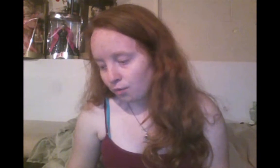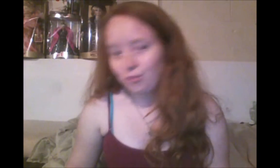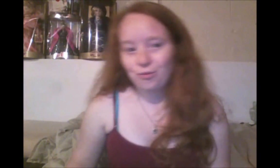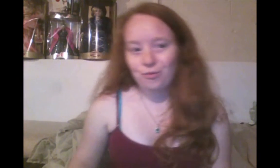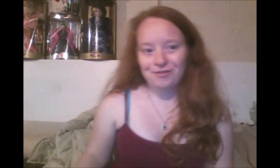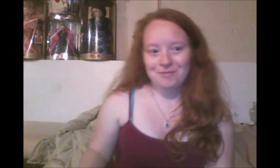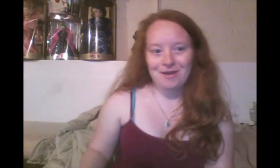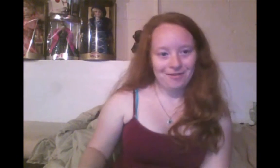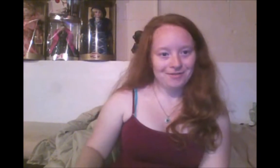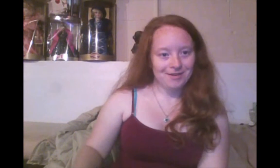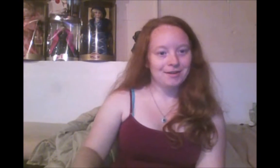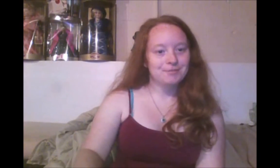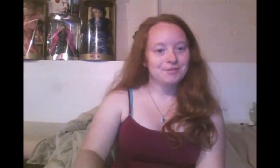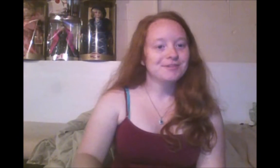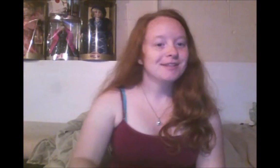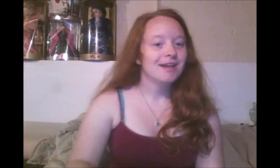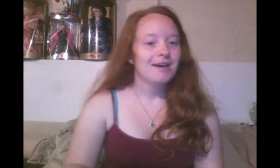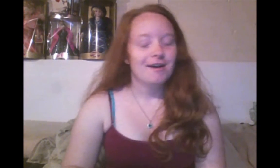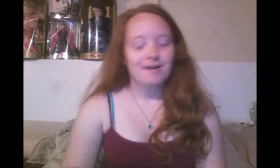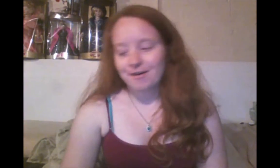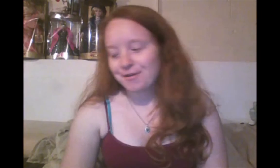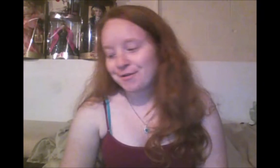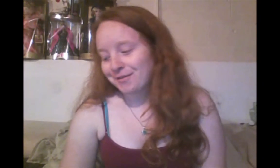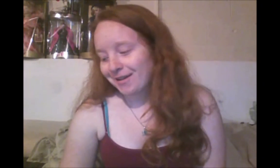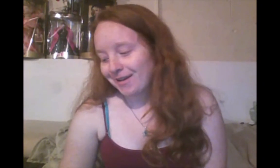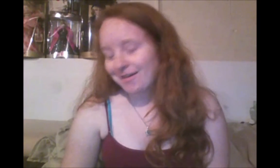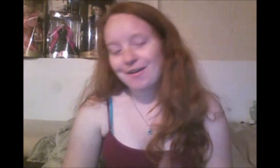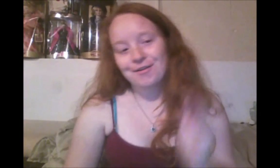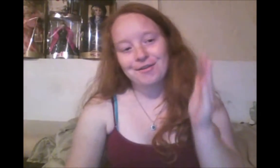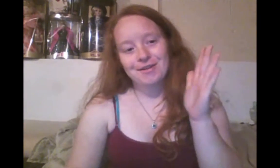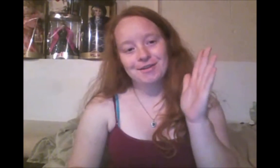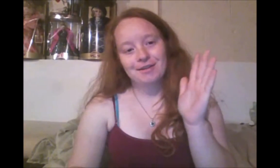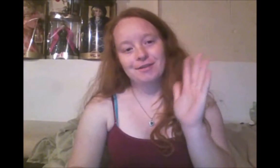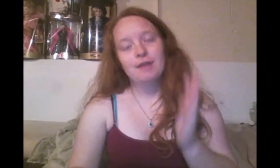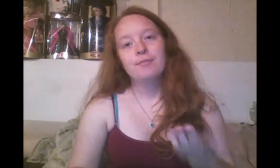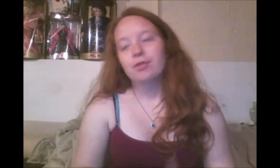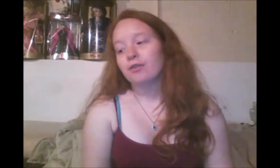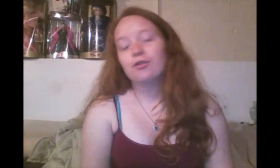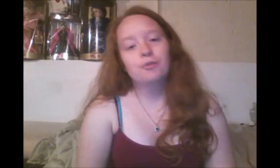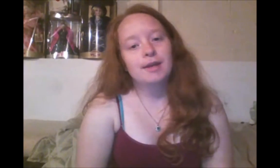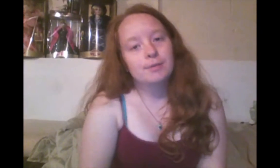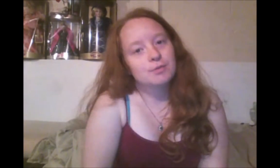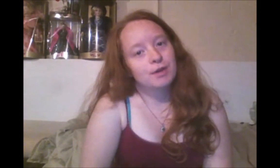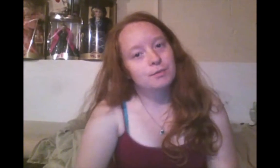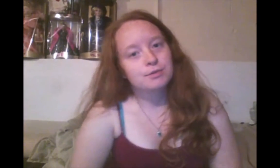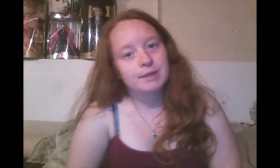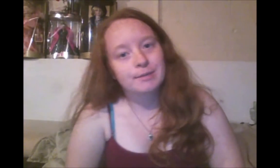Ooh, these are my favorite animals. Okay, you're gonna hold out your left hand. These are zoo animals. Where do the zoo animals